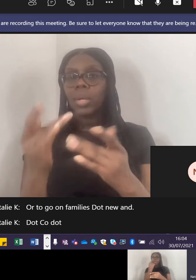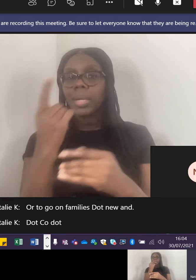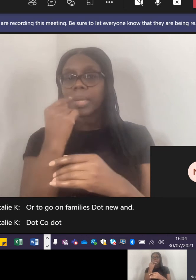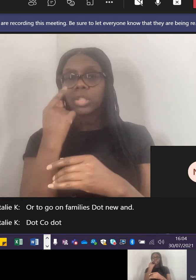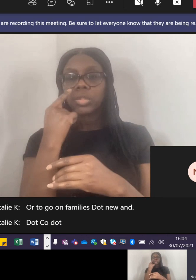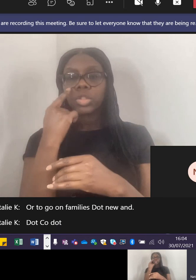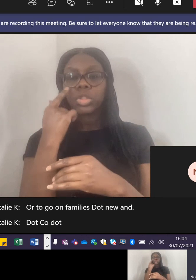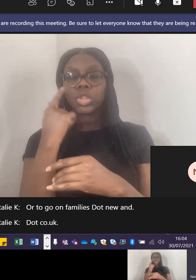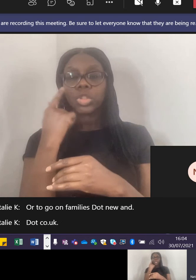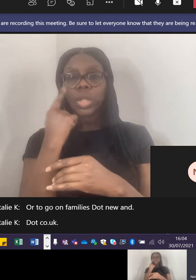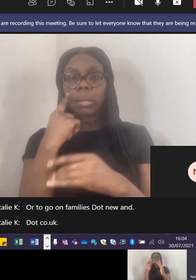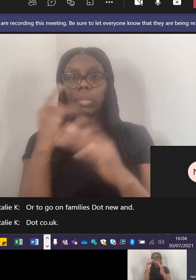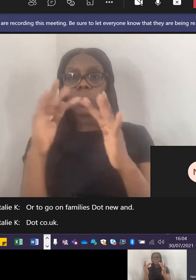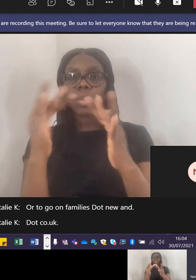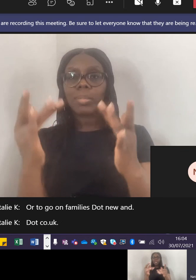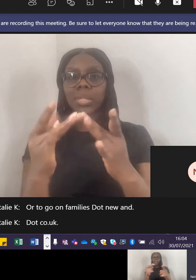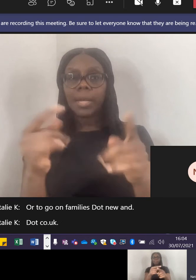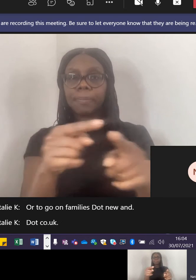families.newham.gov.uk